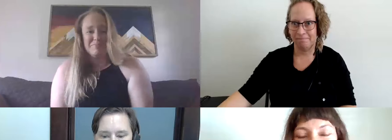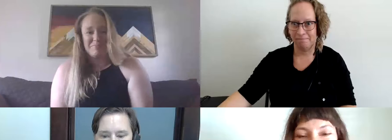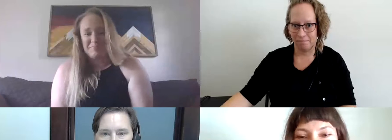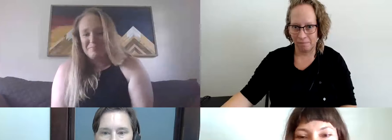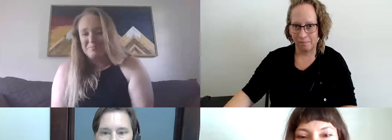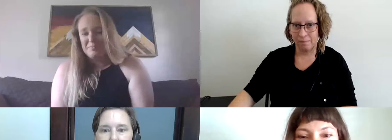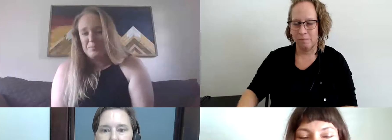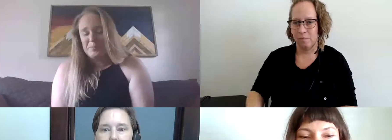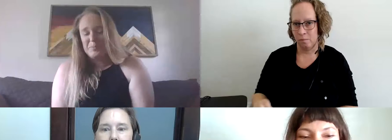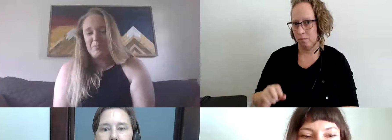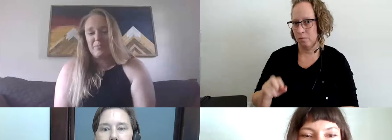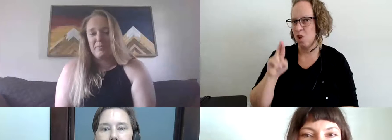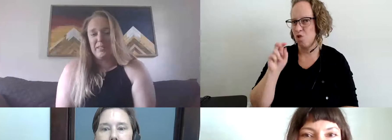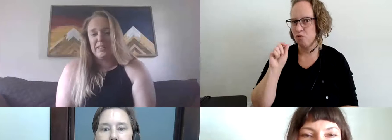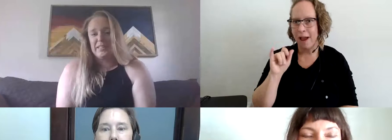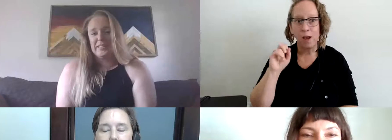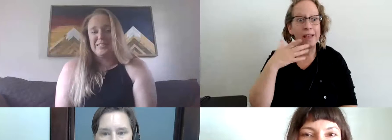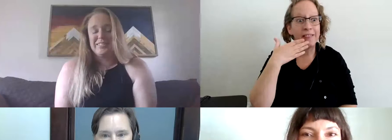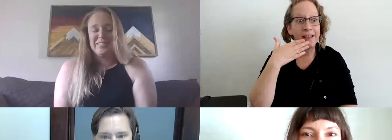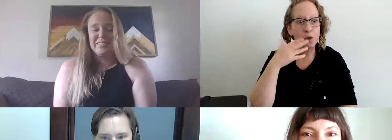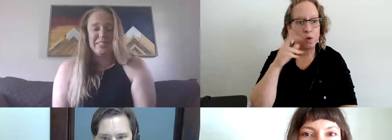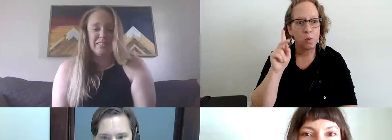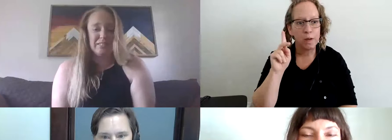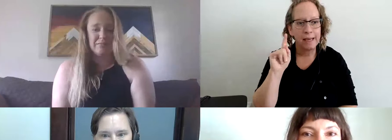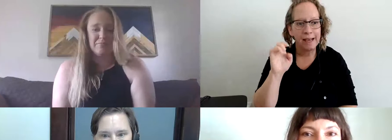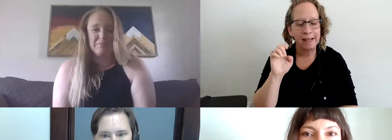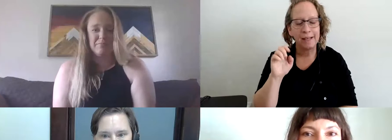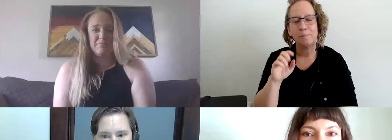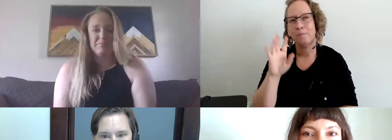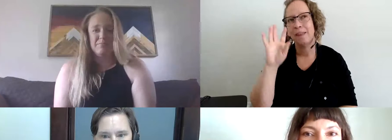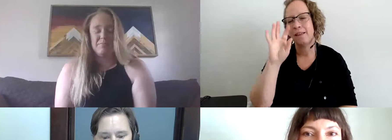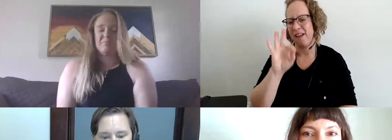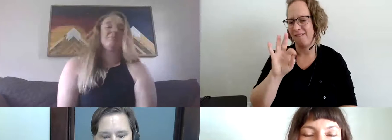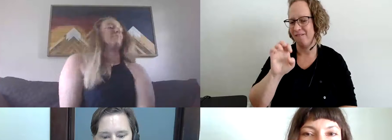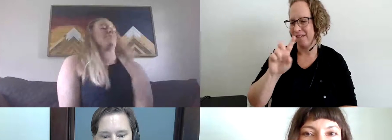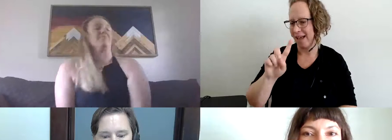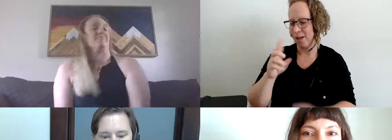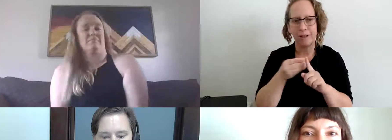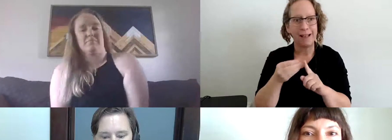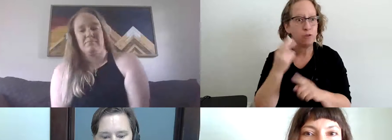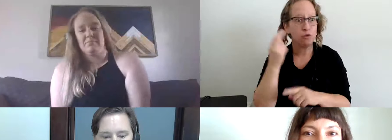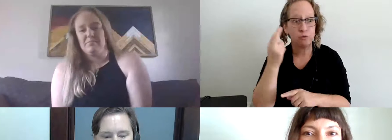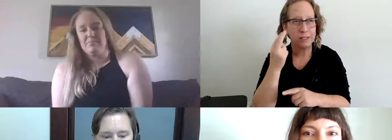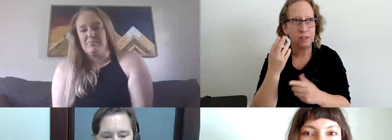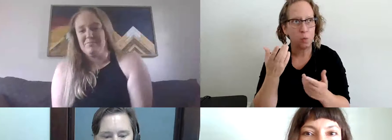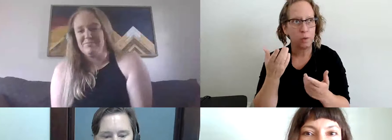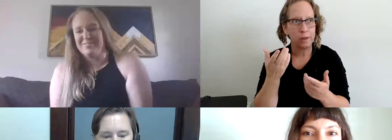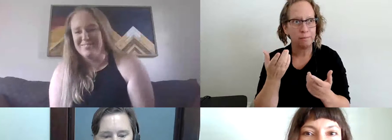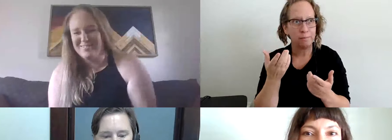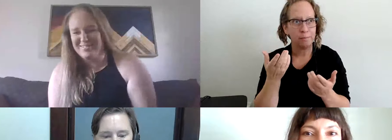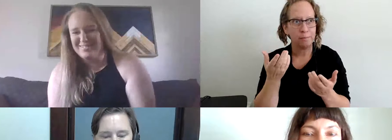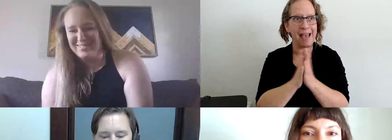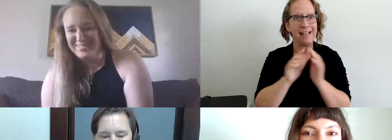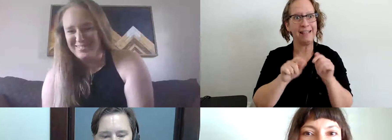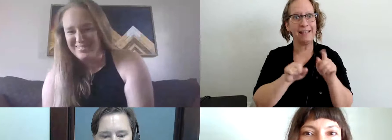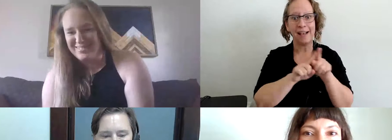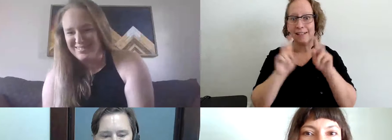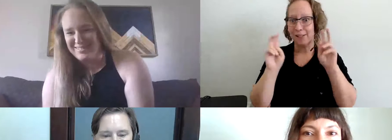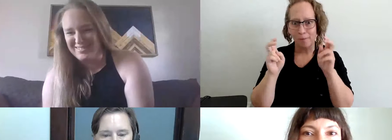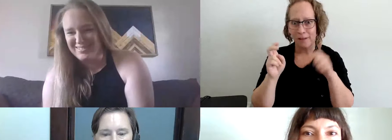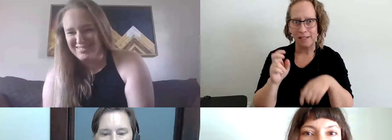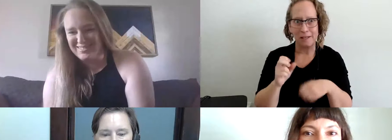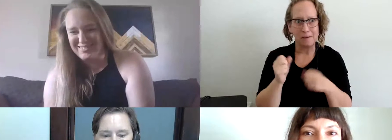Okay, thank you, Katie. Fed Relay, the reason we've had this as a topic is something